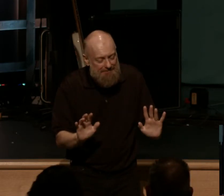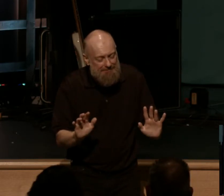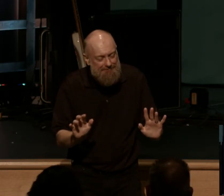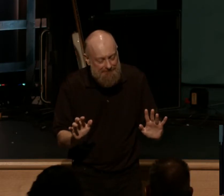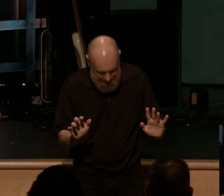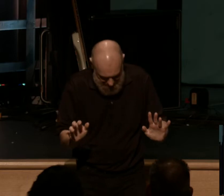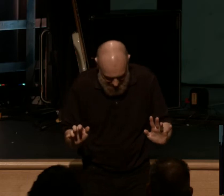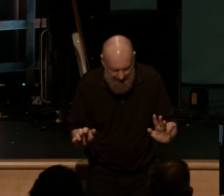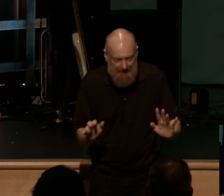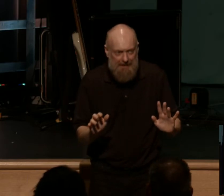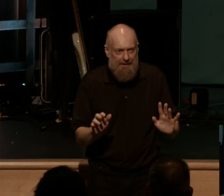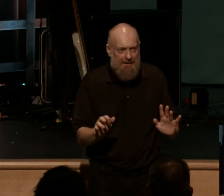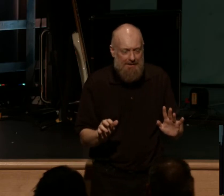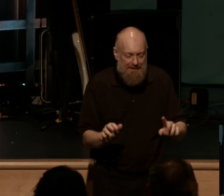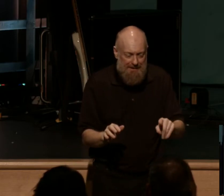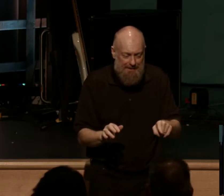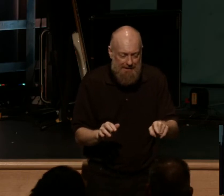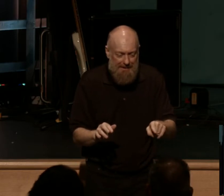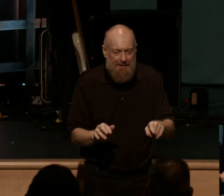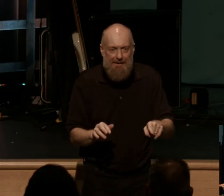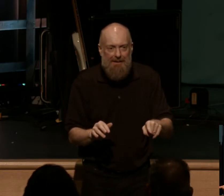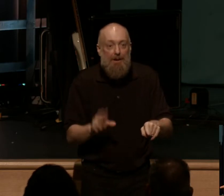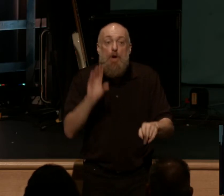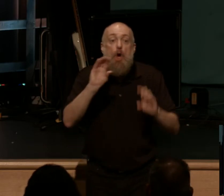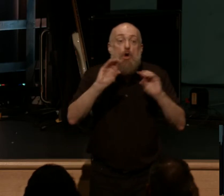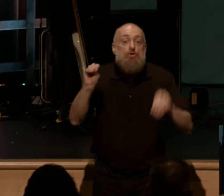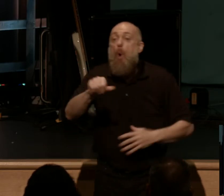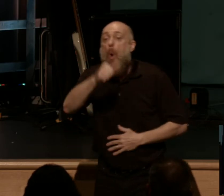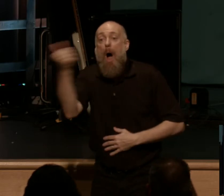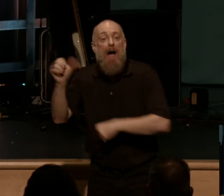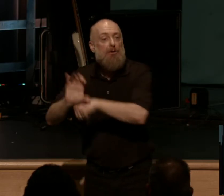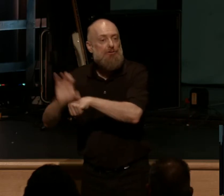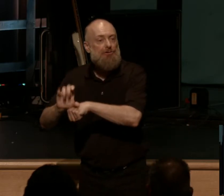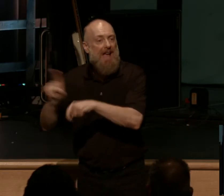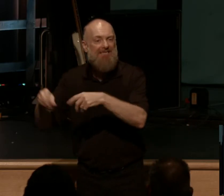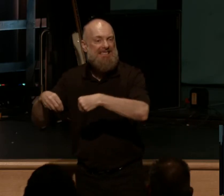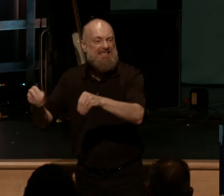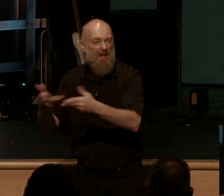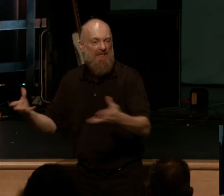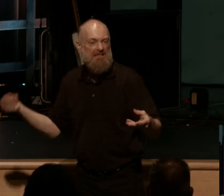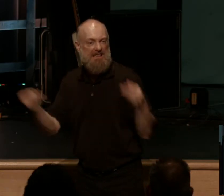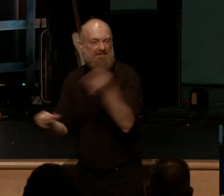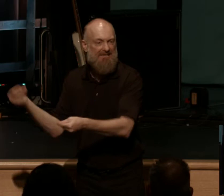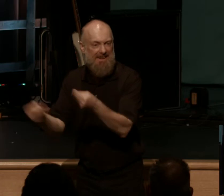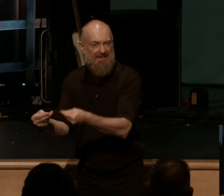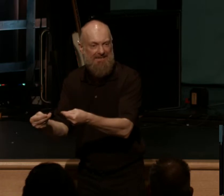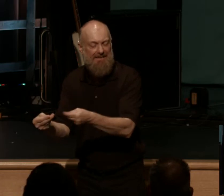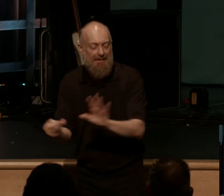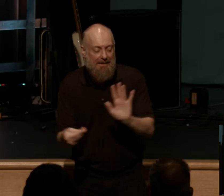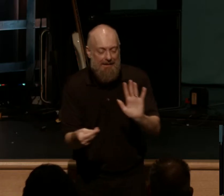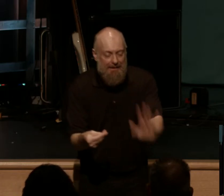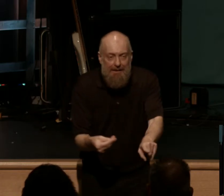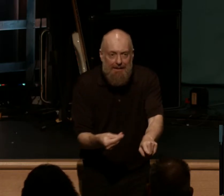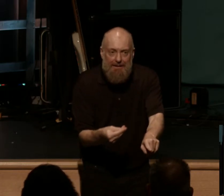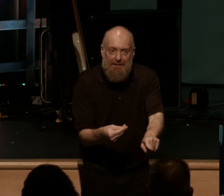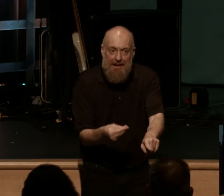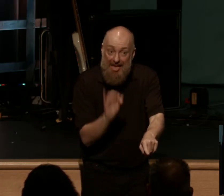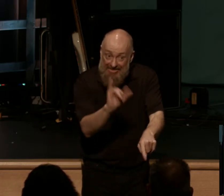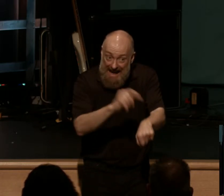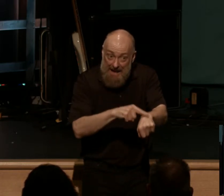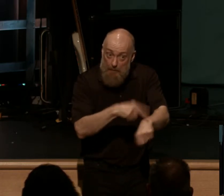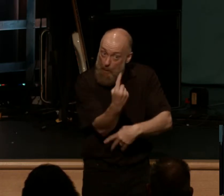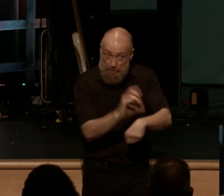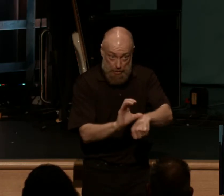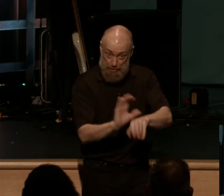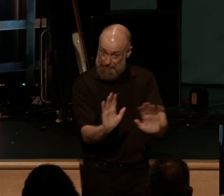not given in any other church in the New Testament outside of Jerusalem. However, all that to say, right? You just got to make sure things